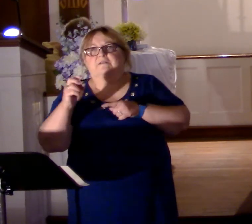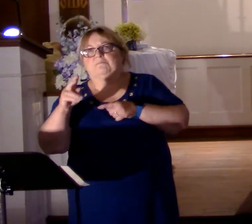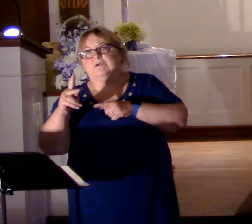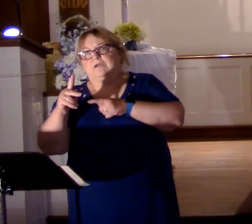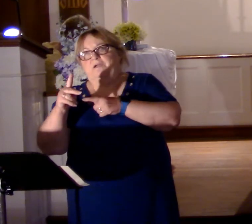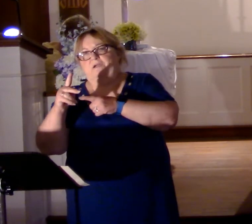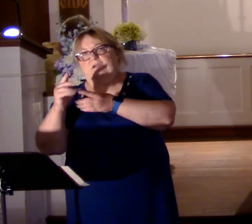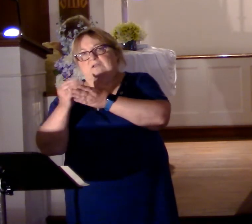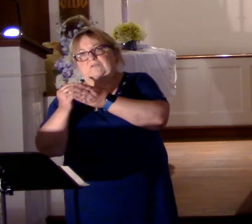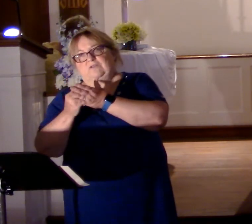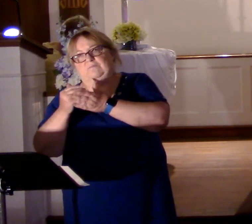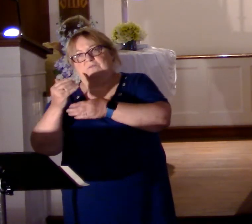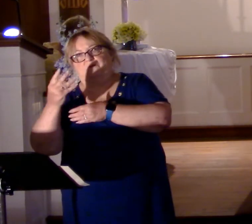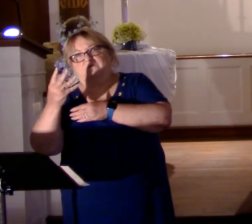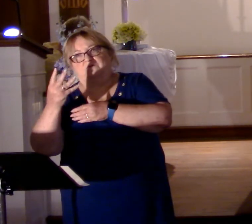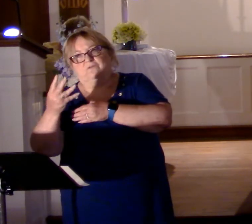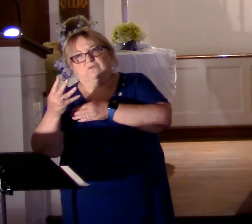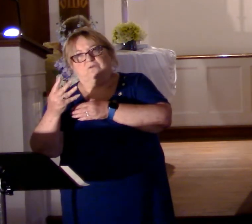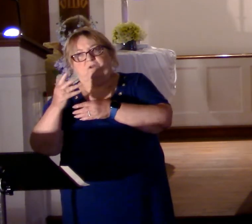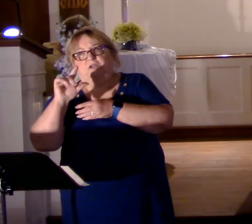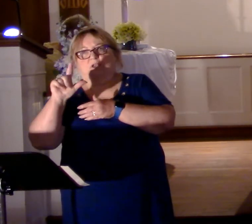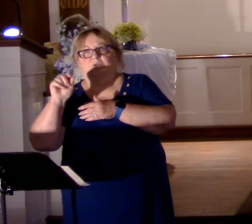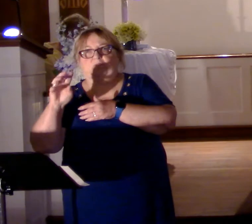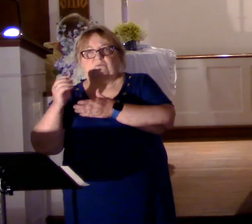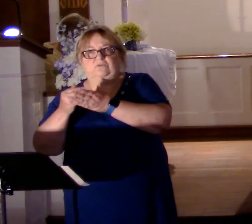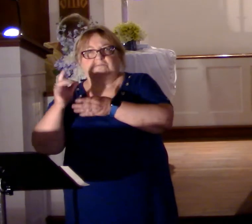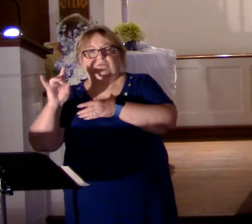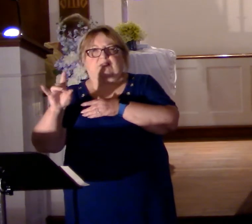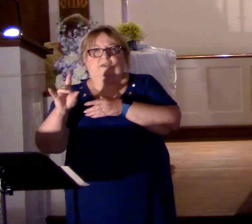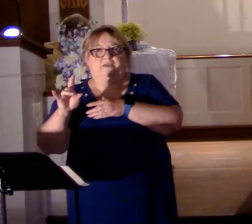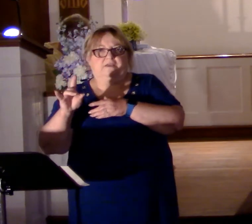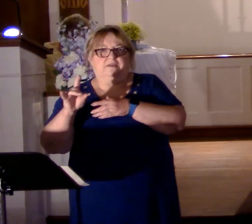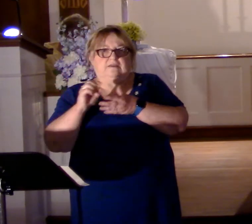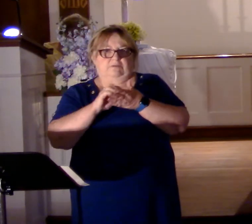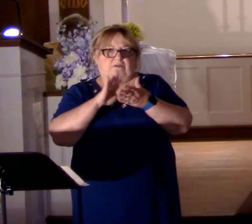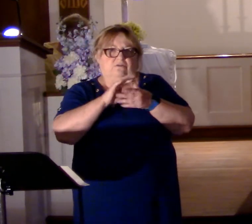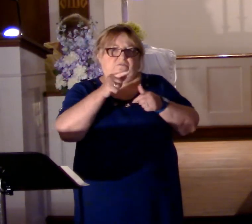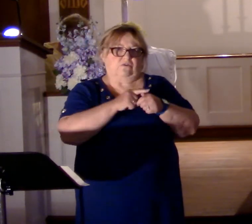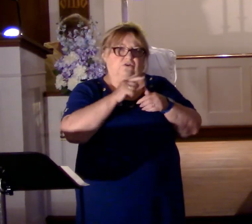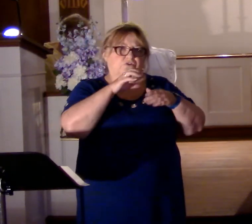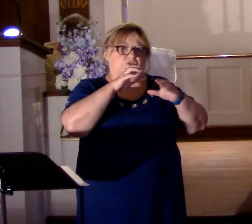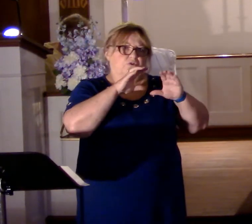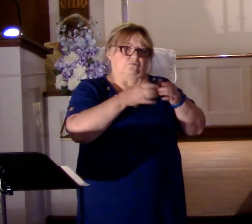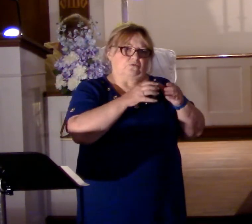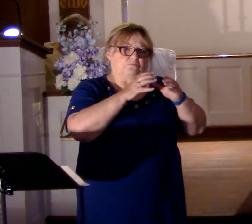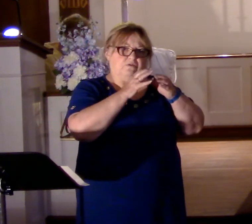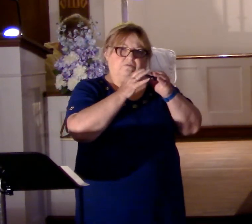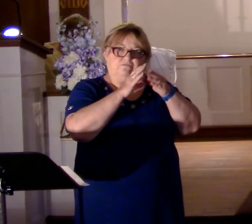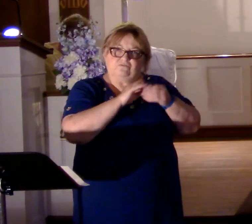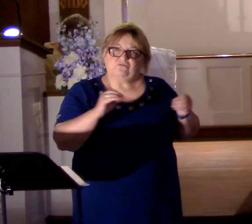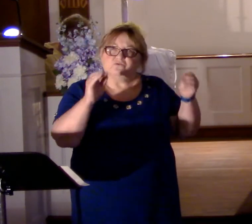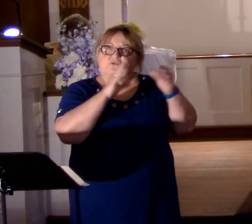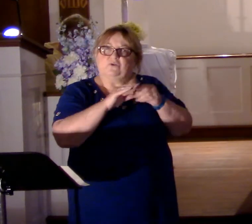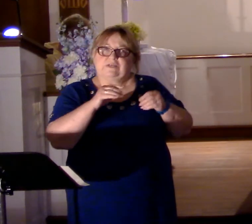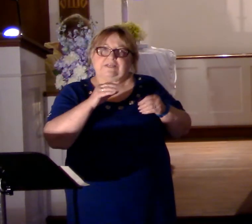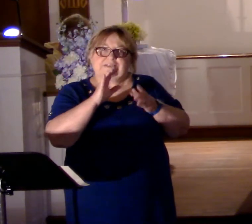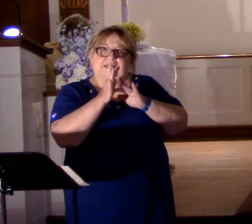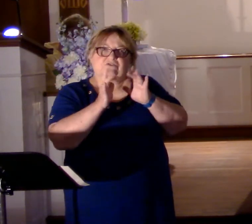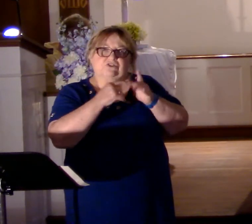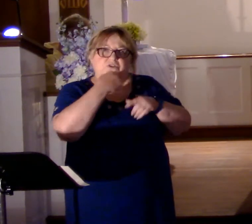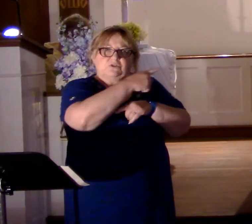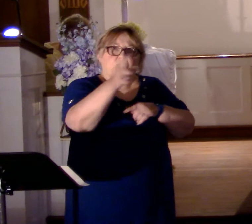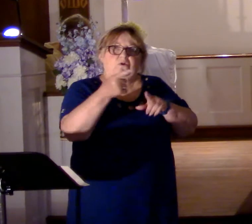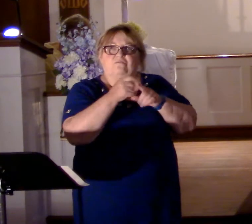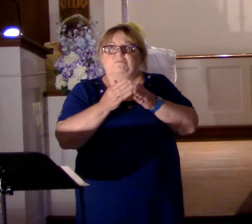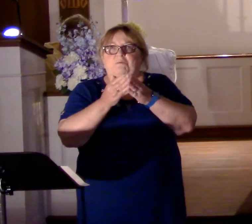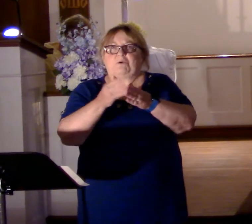and Luke chapter 8, record the first group of parables that Jesus spoke to the multitudes from a